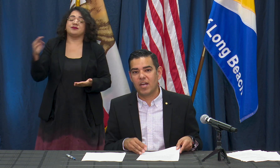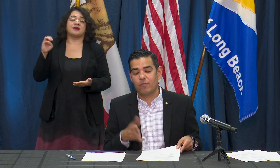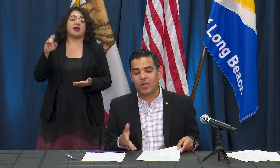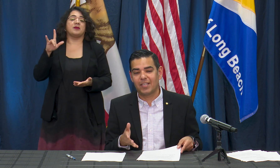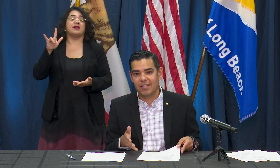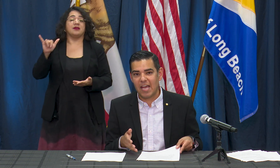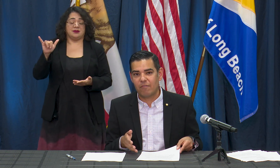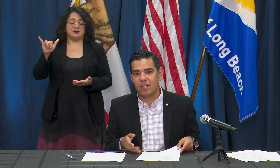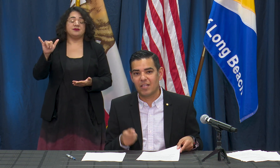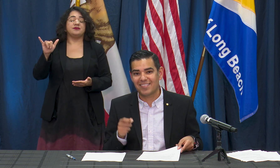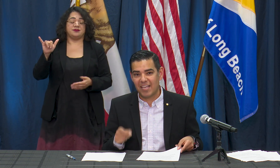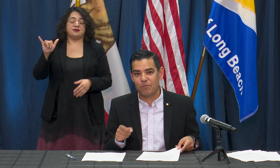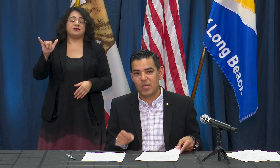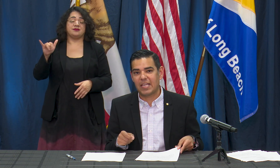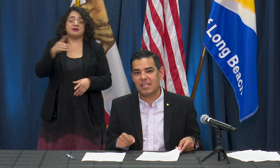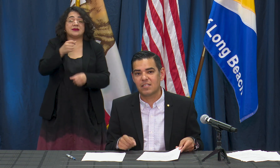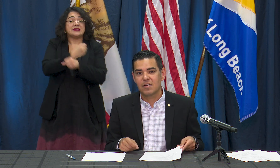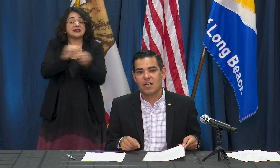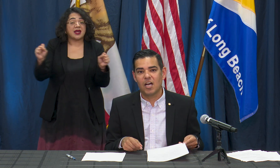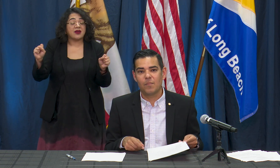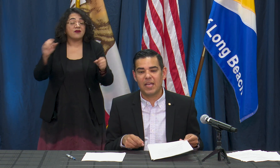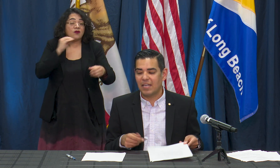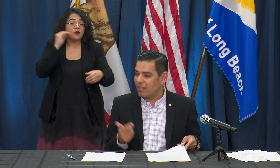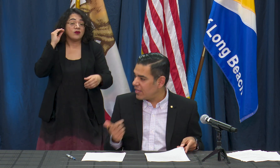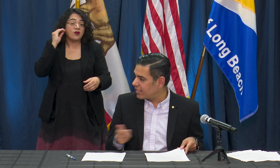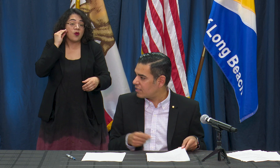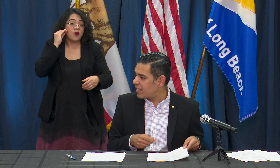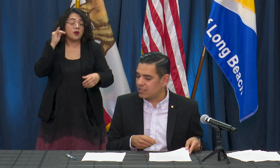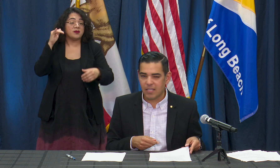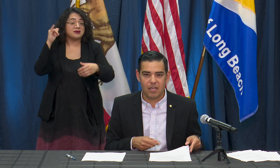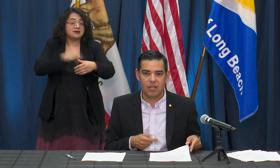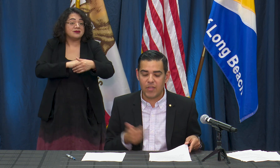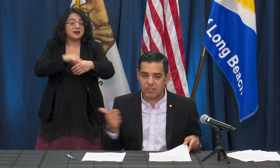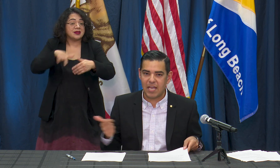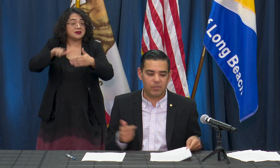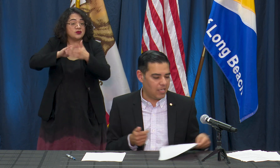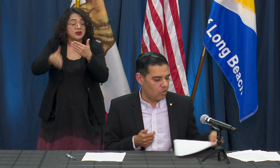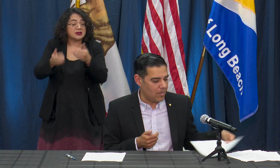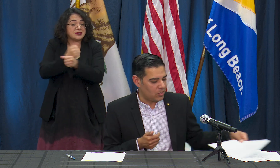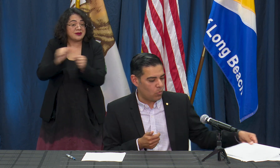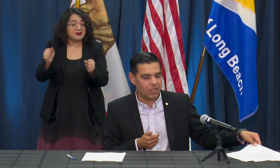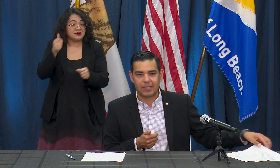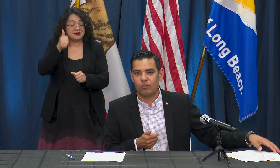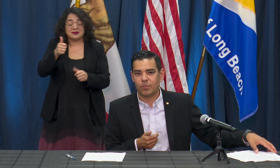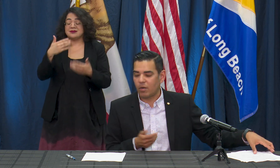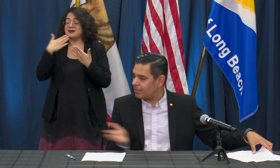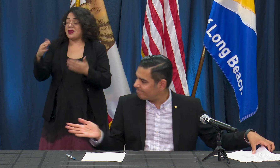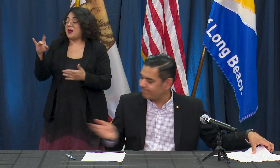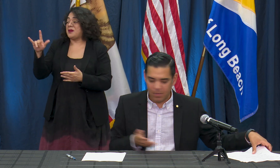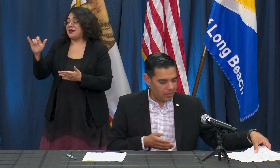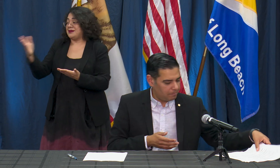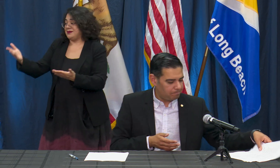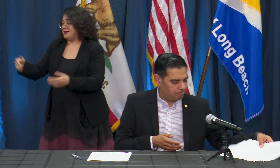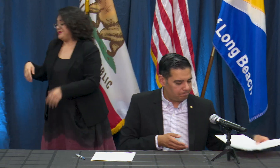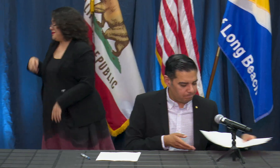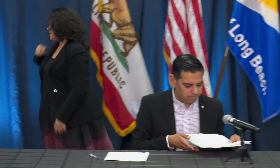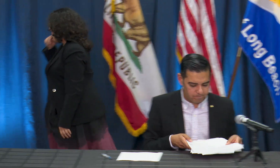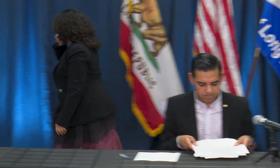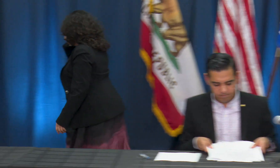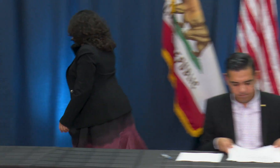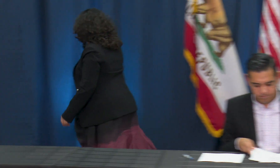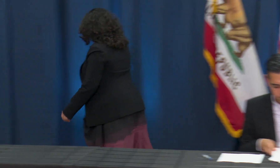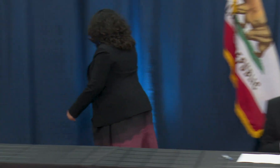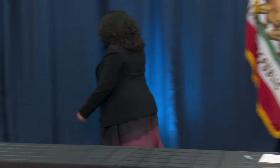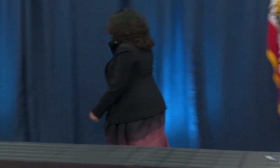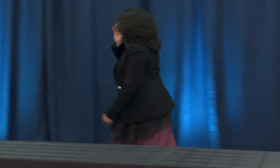and I want everyone again to have a safe weekend. And thanks to Emily and her amazing work at the health department. Emily. Thank you,